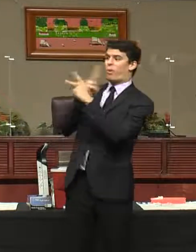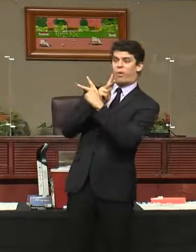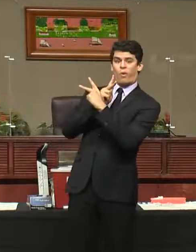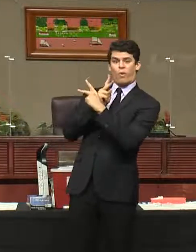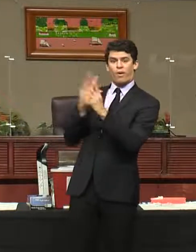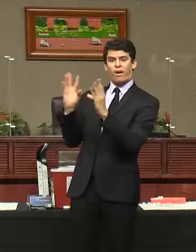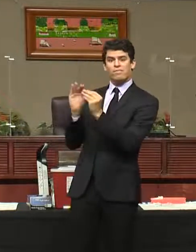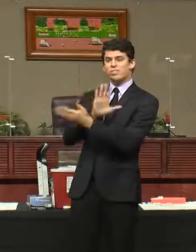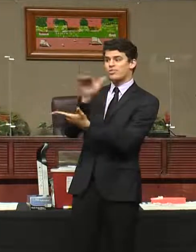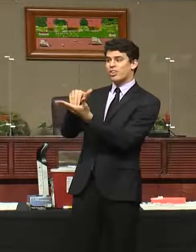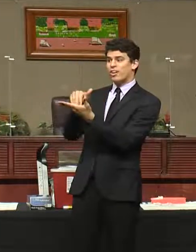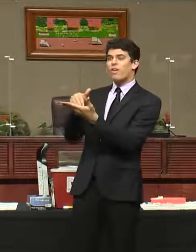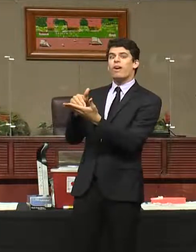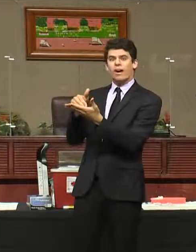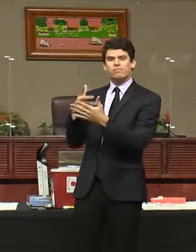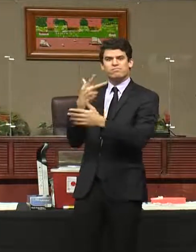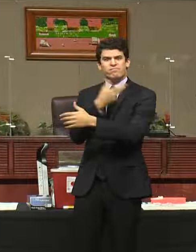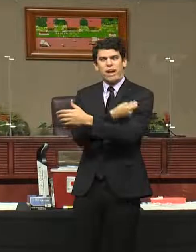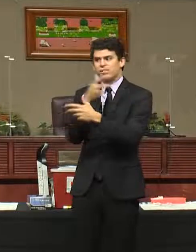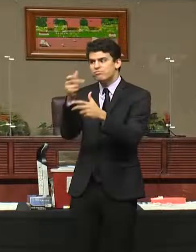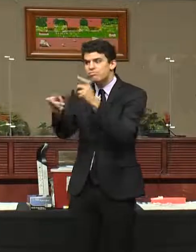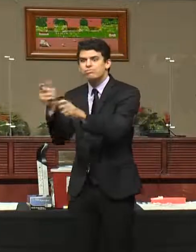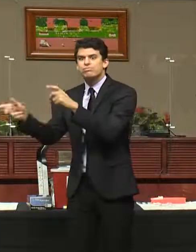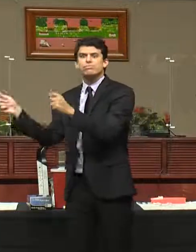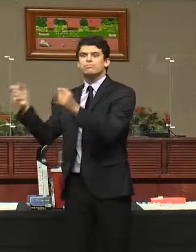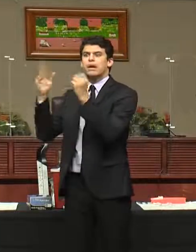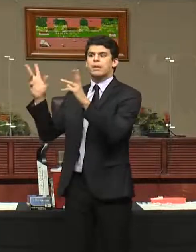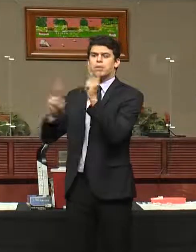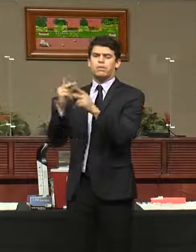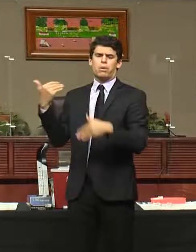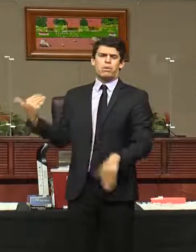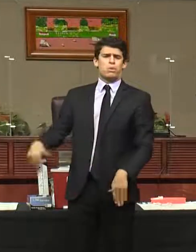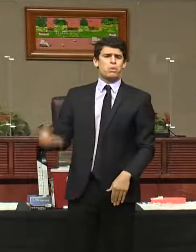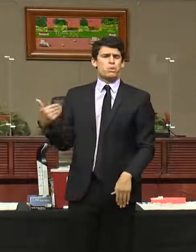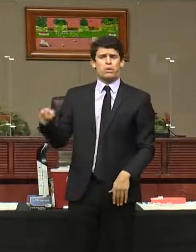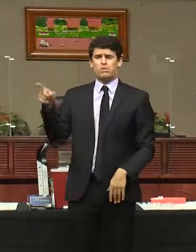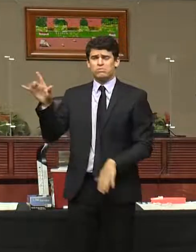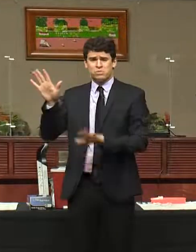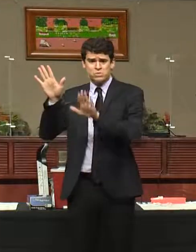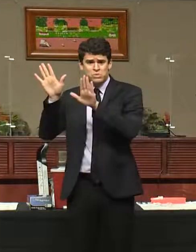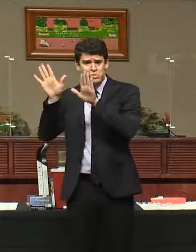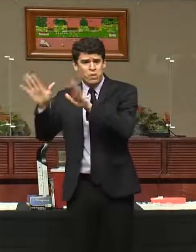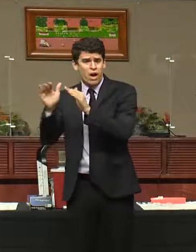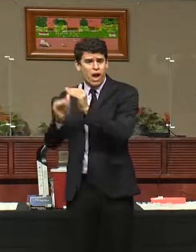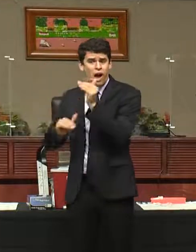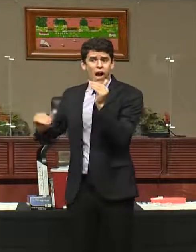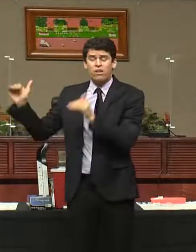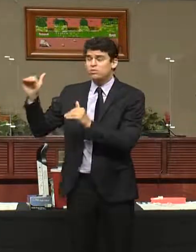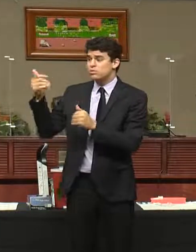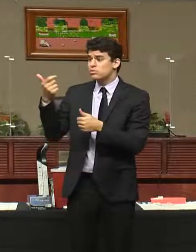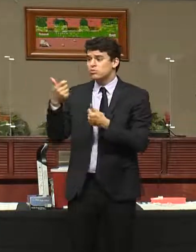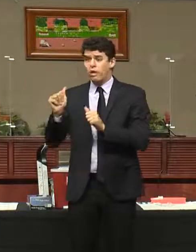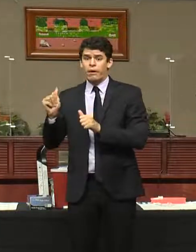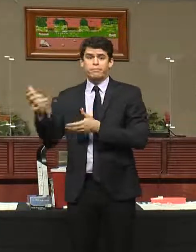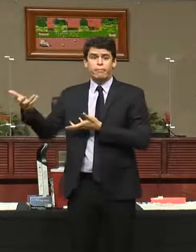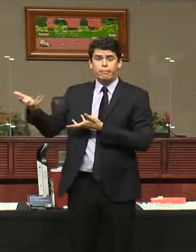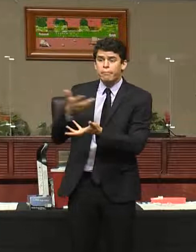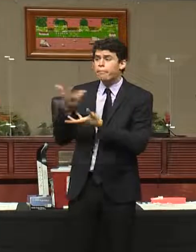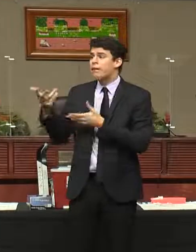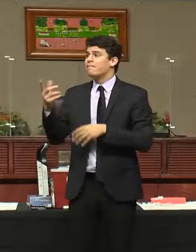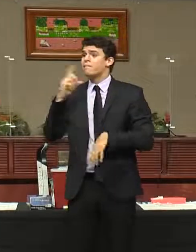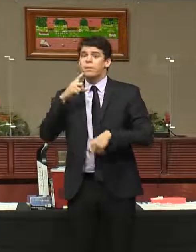hosting us the way that they have done it. These people go out of the way to find us power, electricity, sewage,